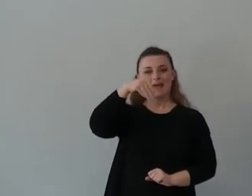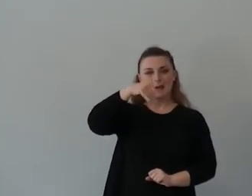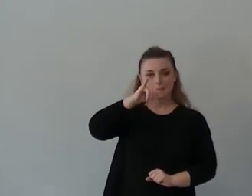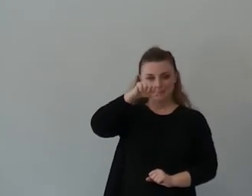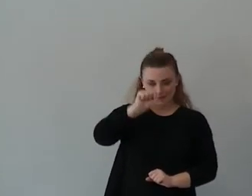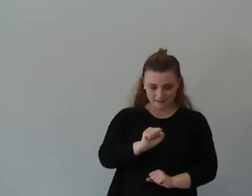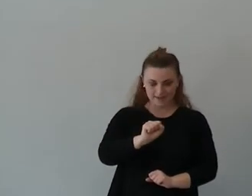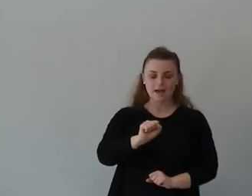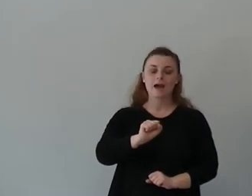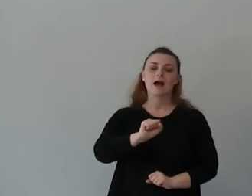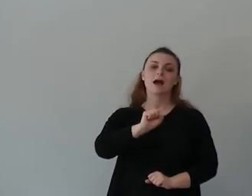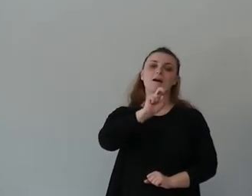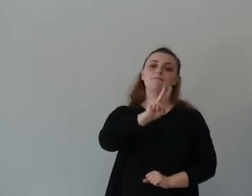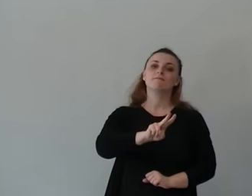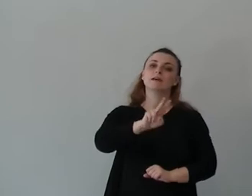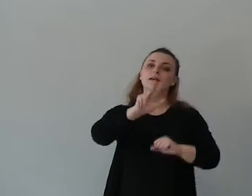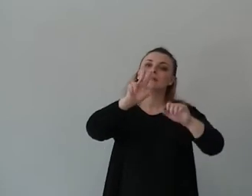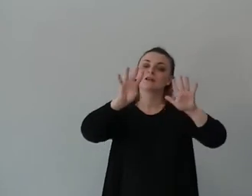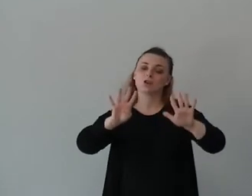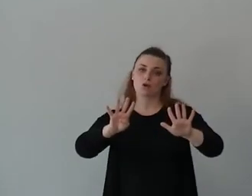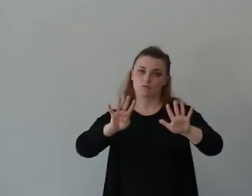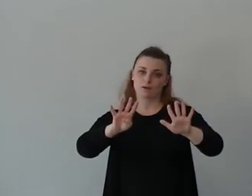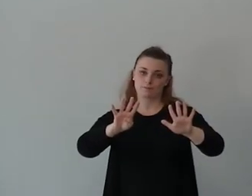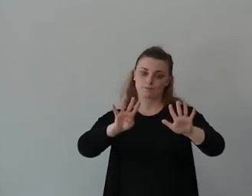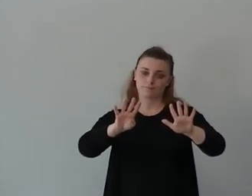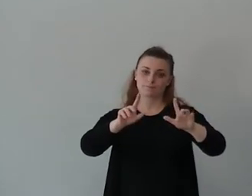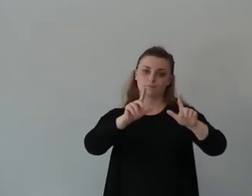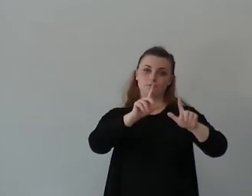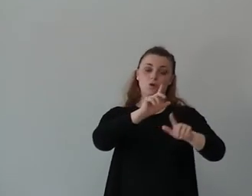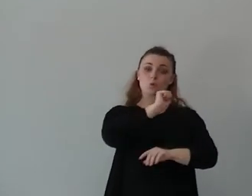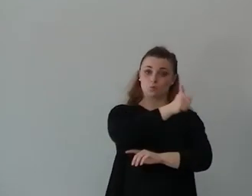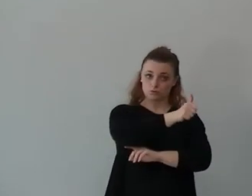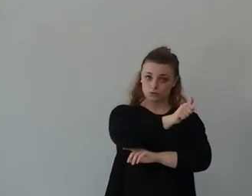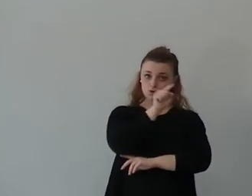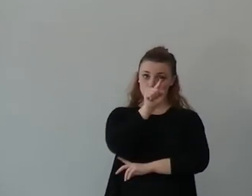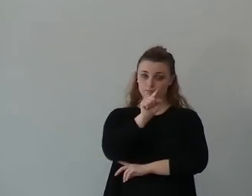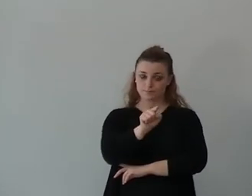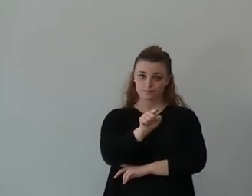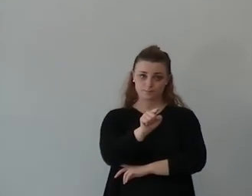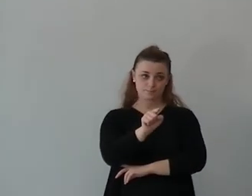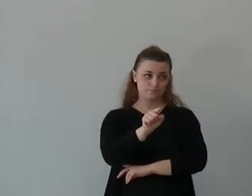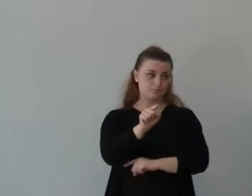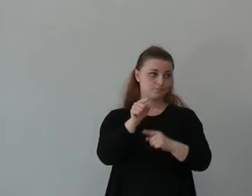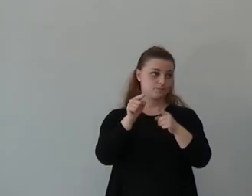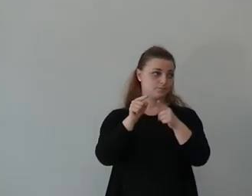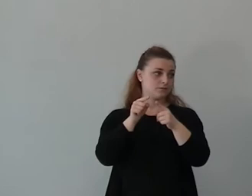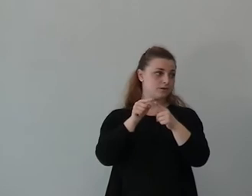11. Versetti 11. l'ho preso più